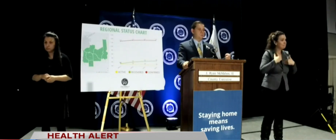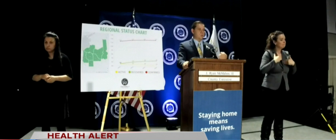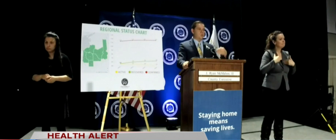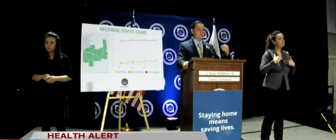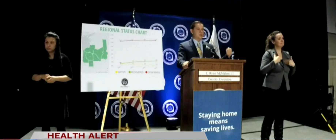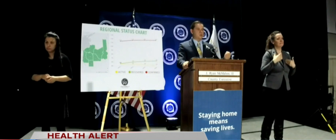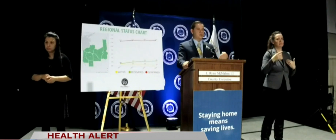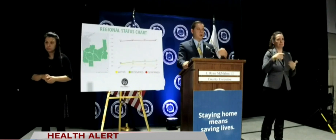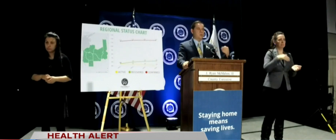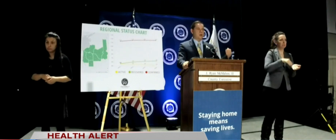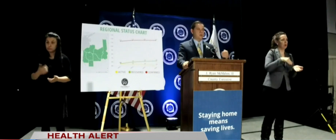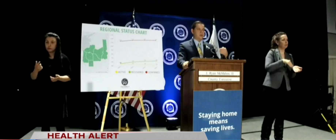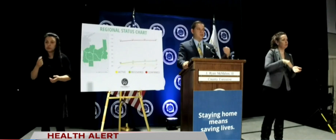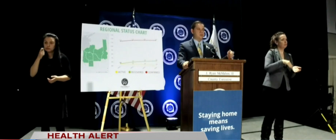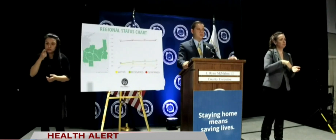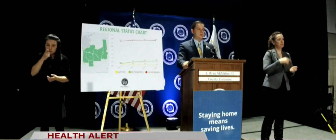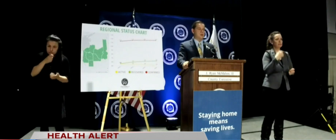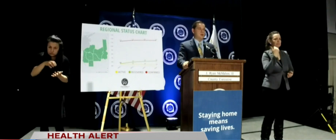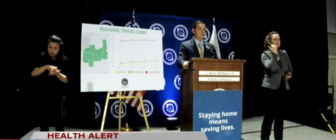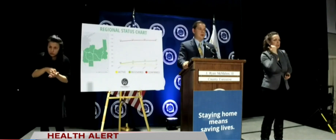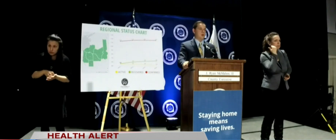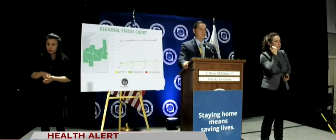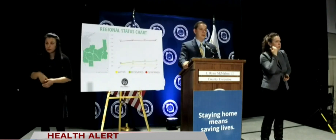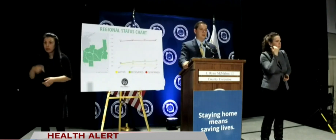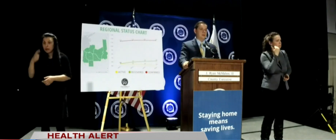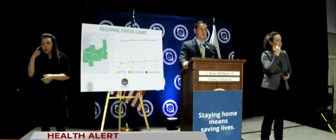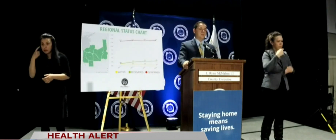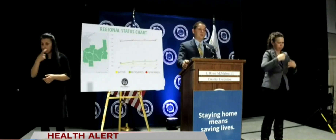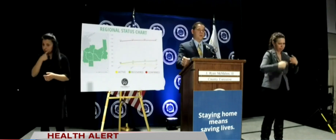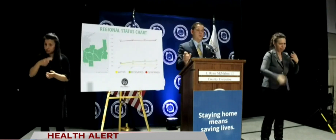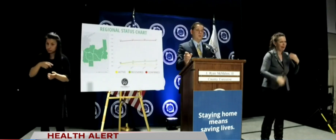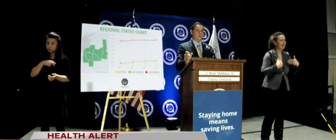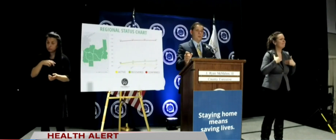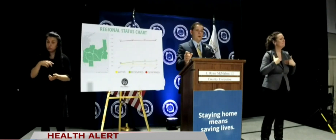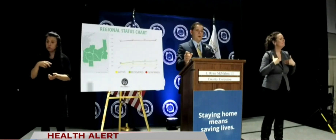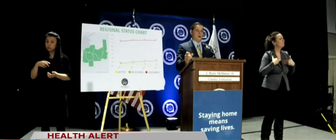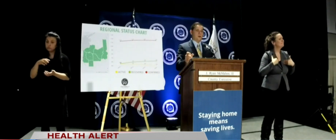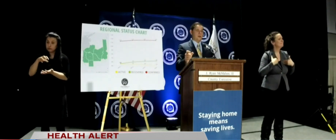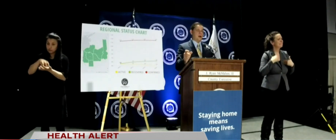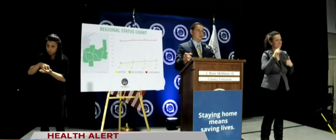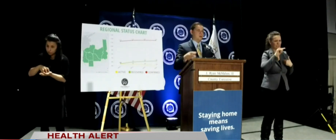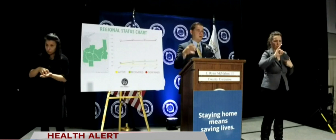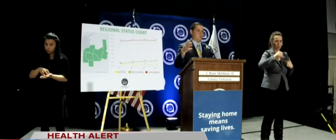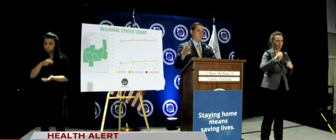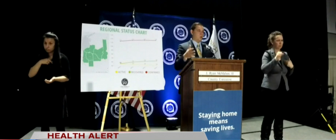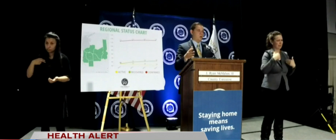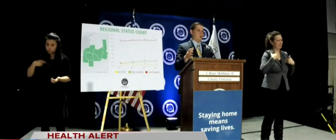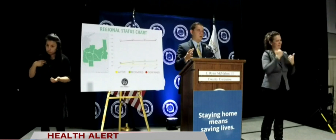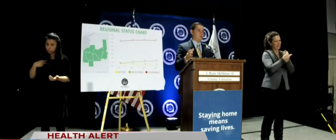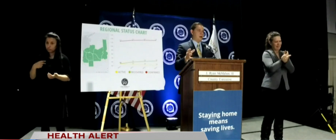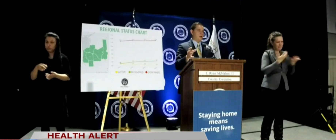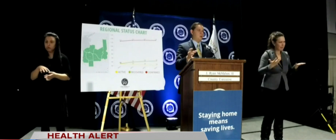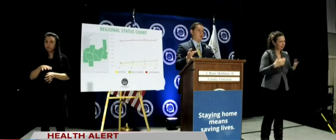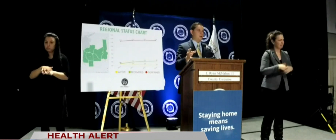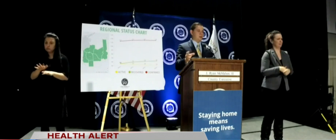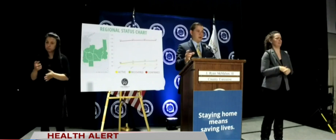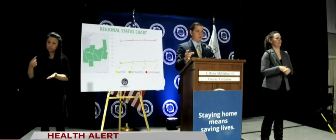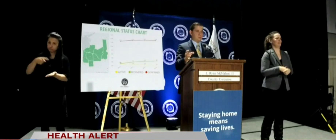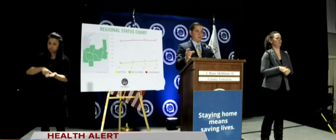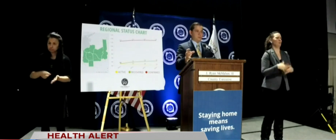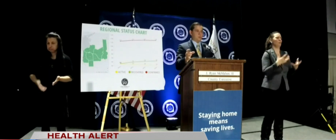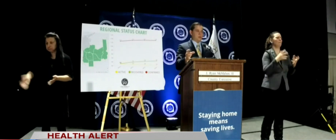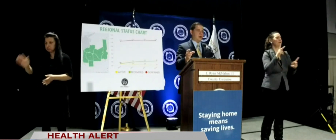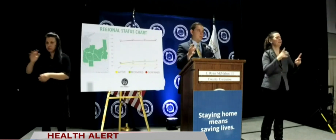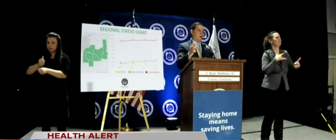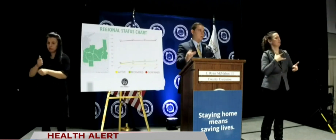that we can loosen up regulations to help get people who are in the healthcare world back working and help